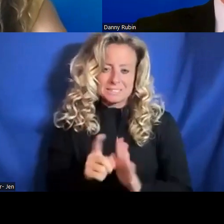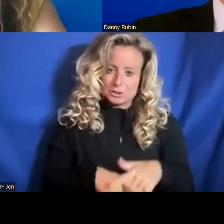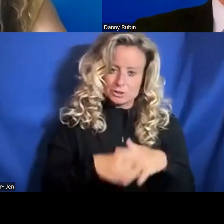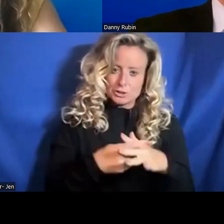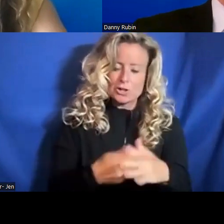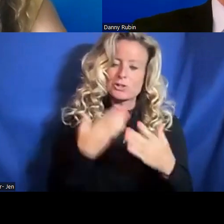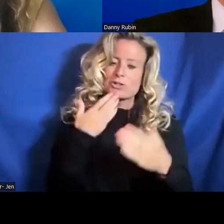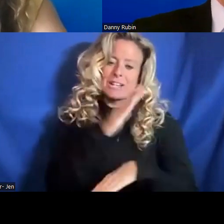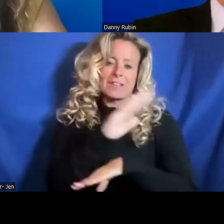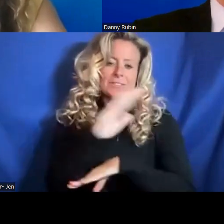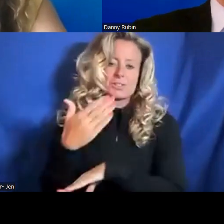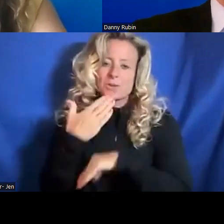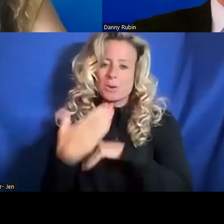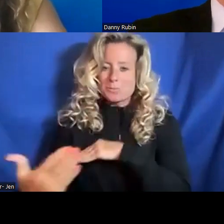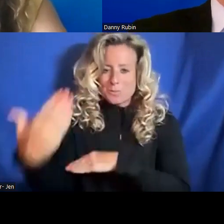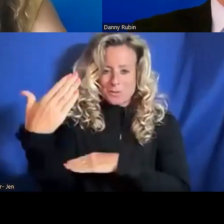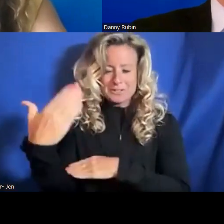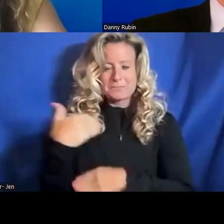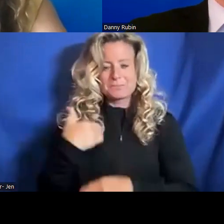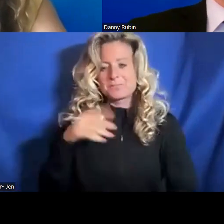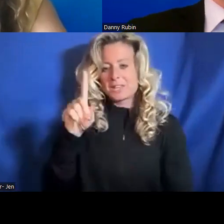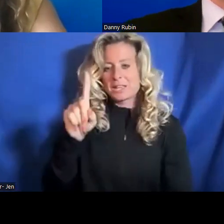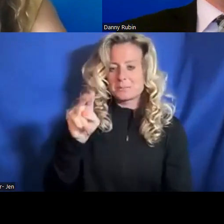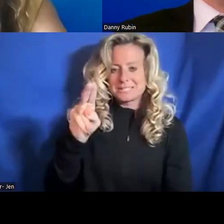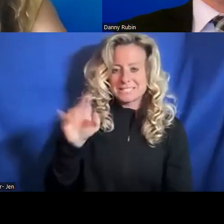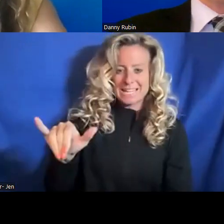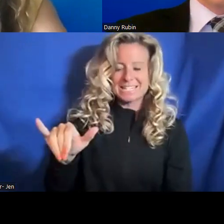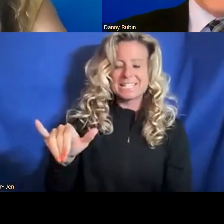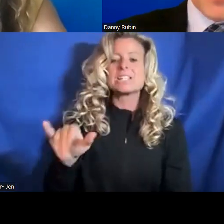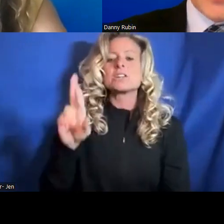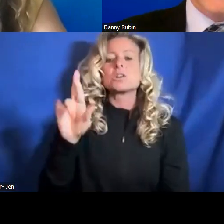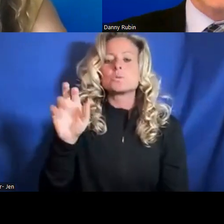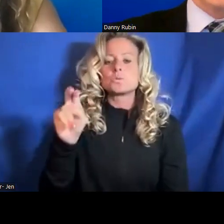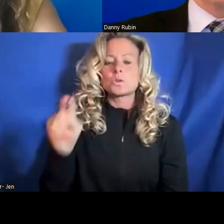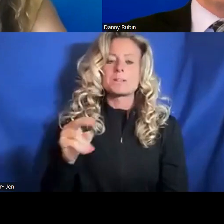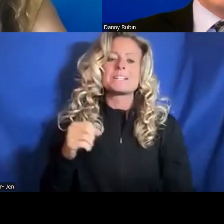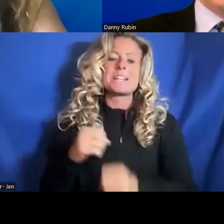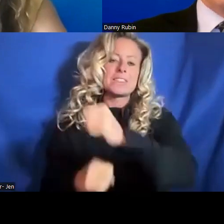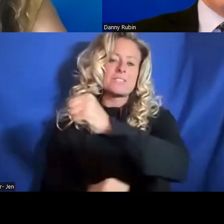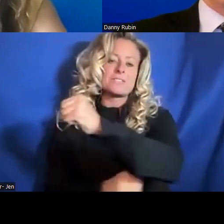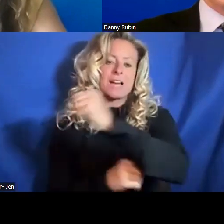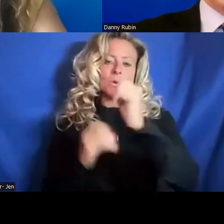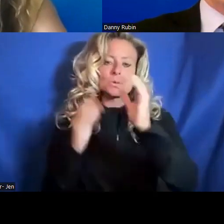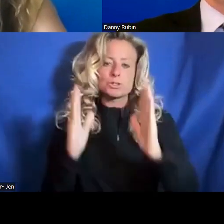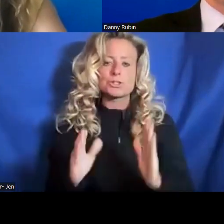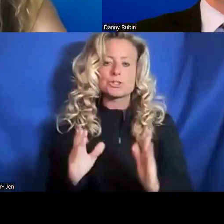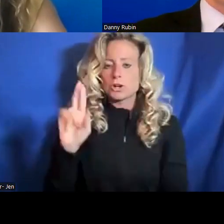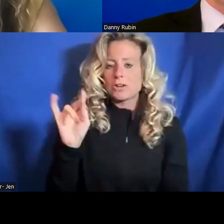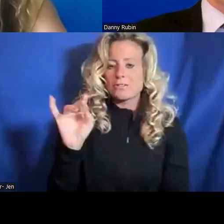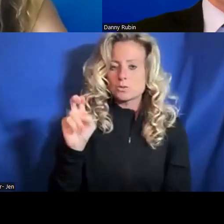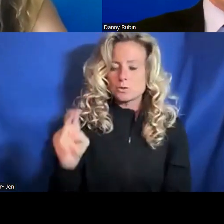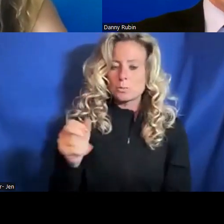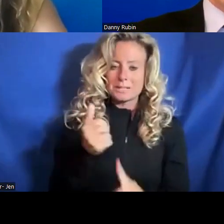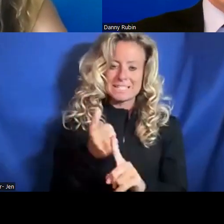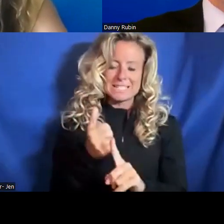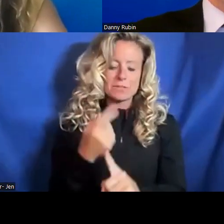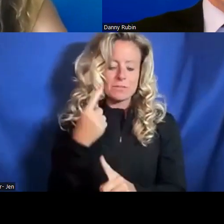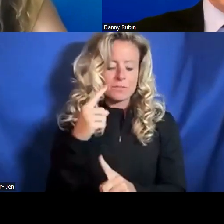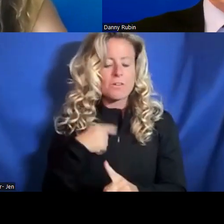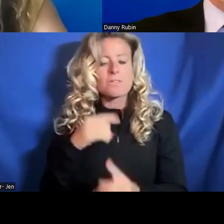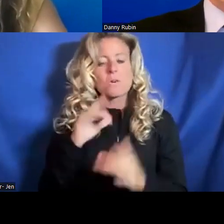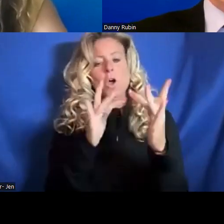Good afternoon, good morning, everyone. I'm Danny Rubin, the founder of Rubin. We provide online resources